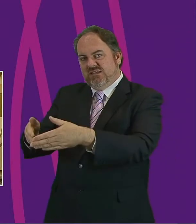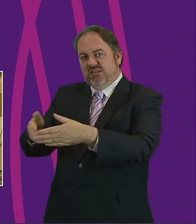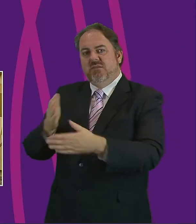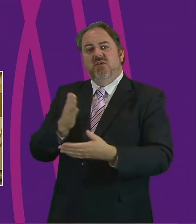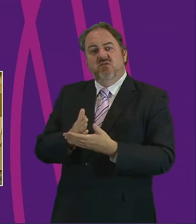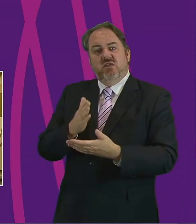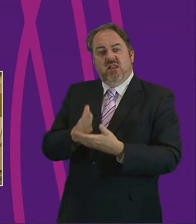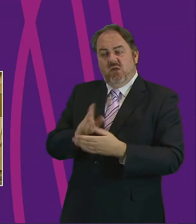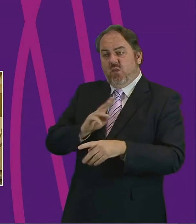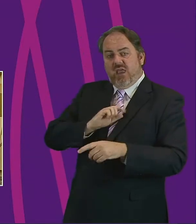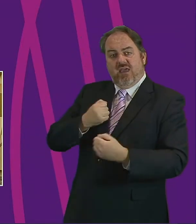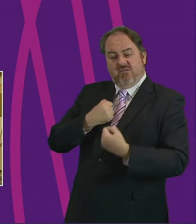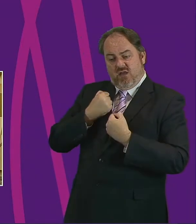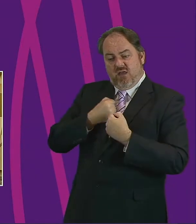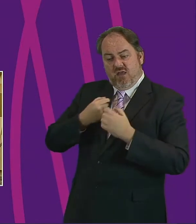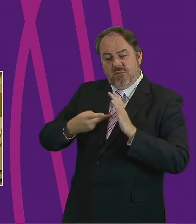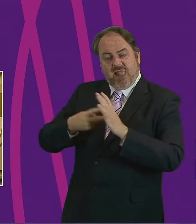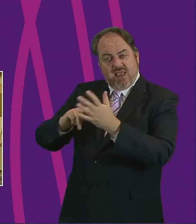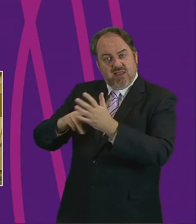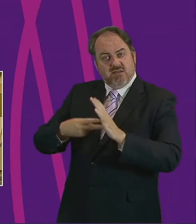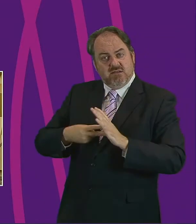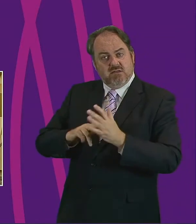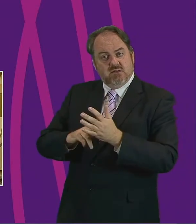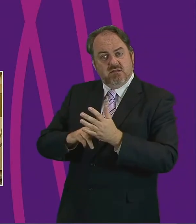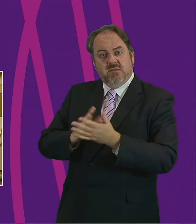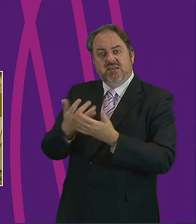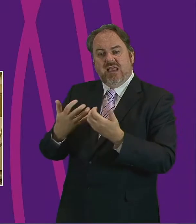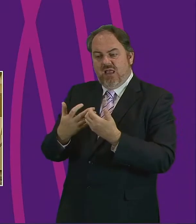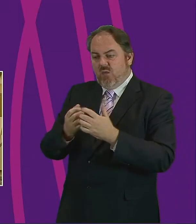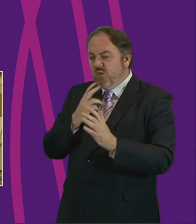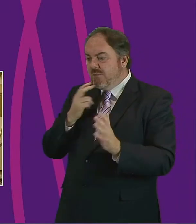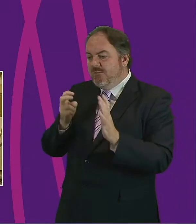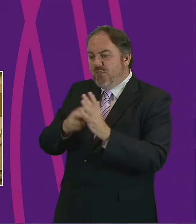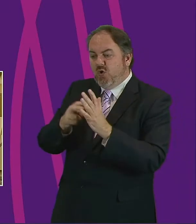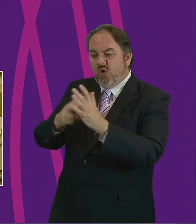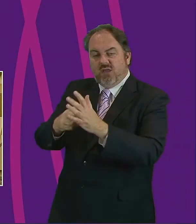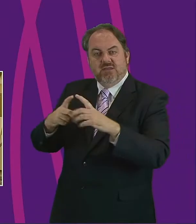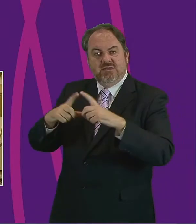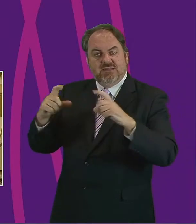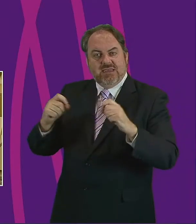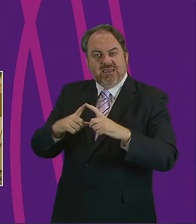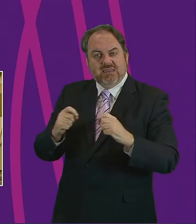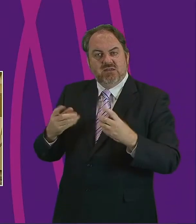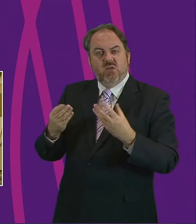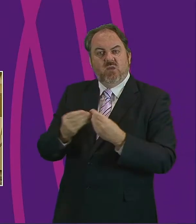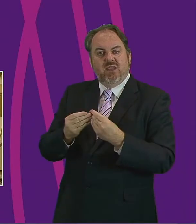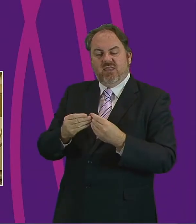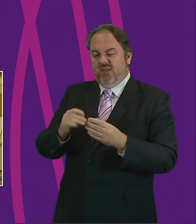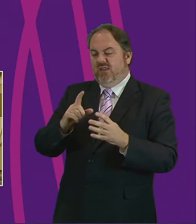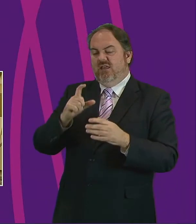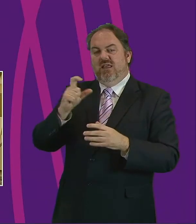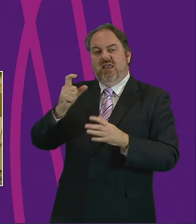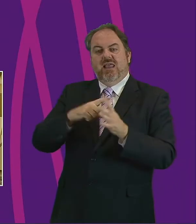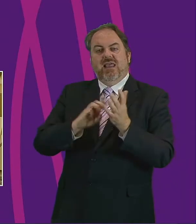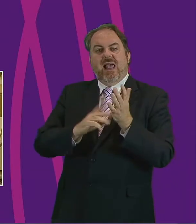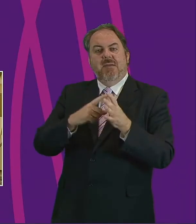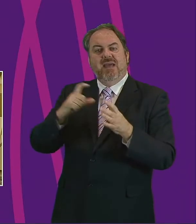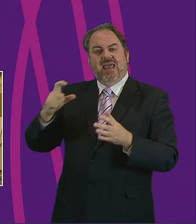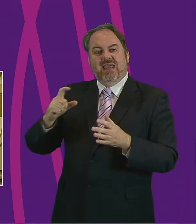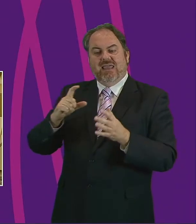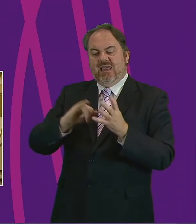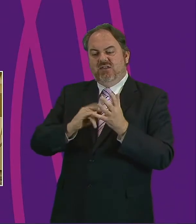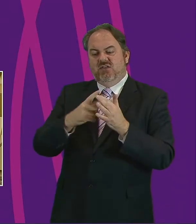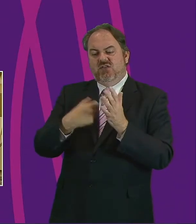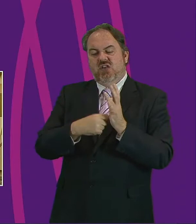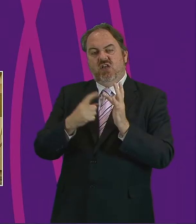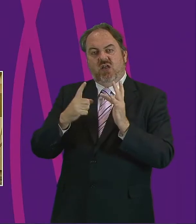manage this. That includes considering how the booking systems of both CalMac and Serco Northlink might be used to help manage demand. Further